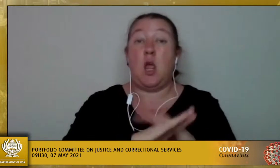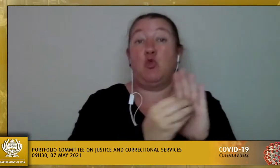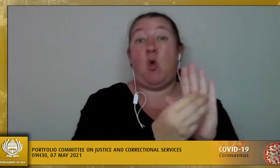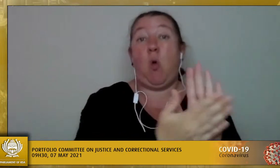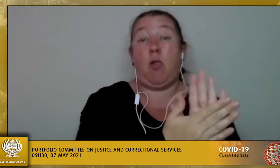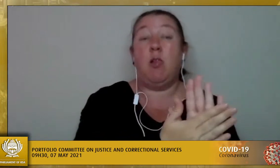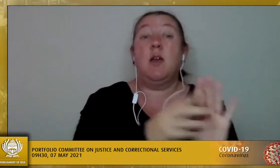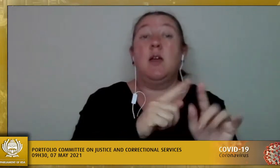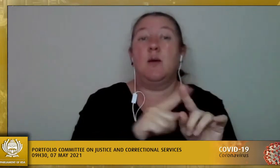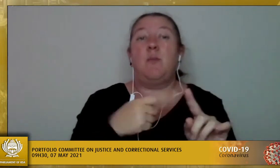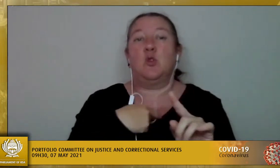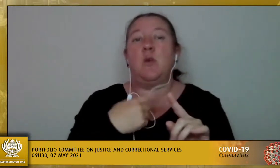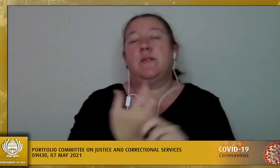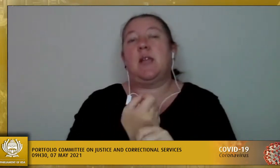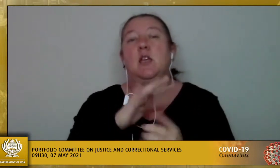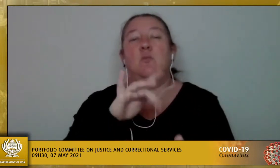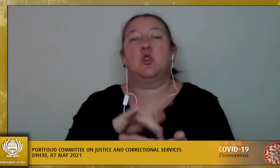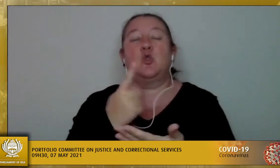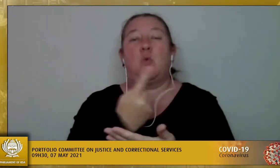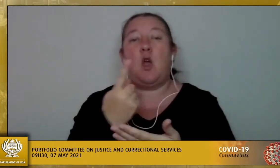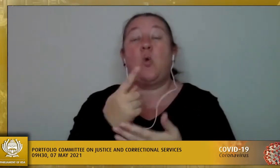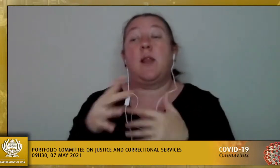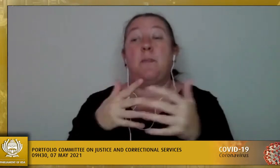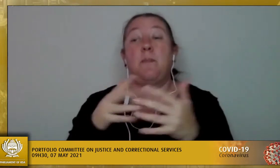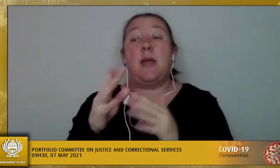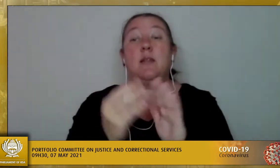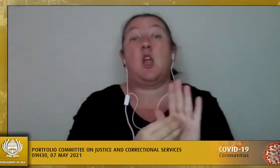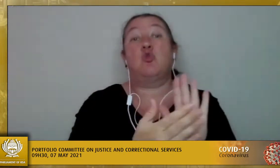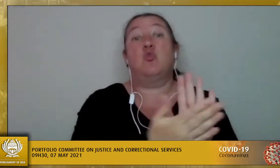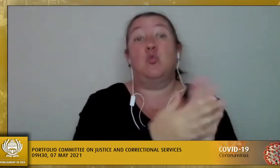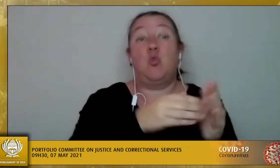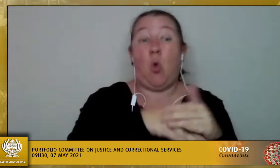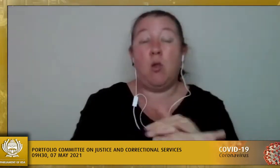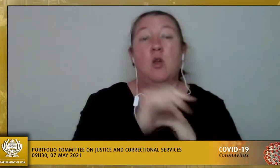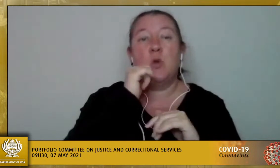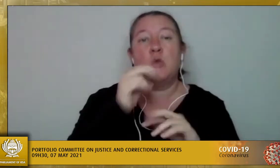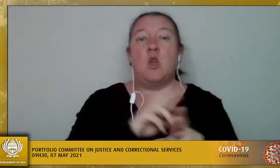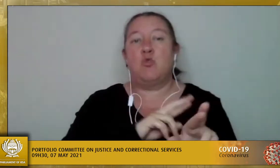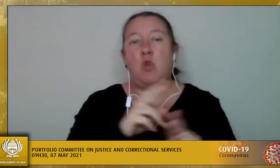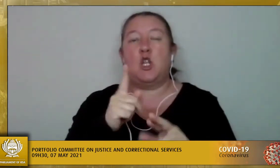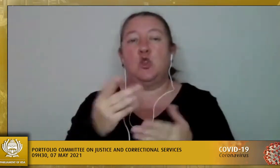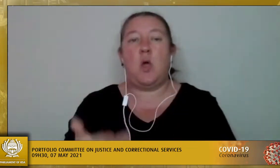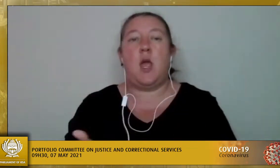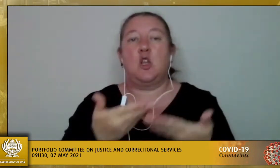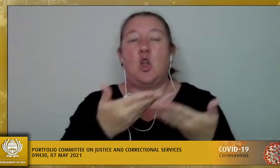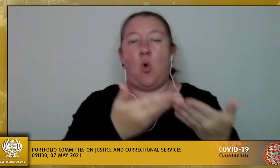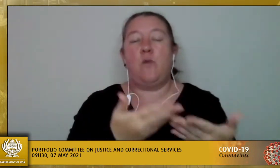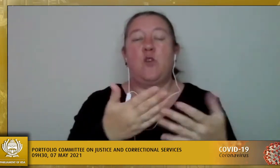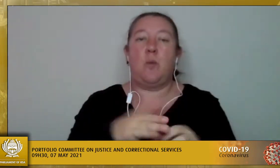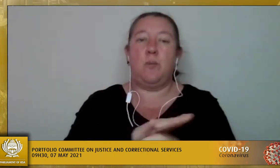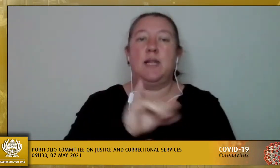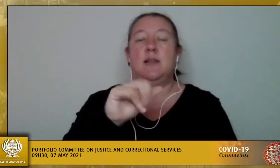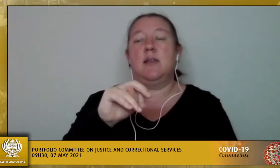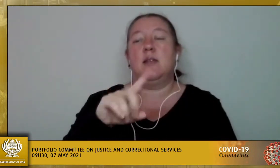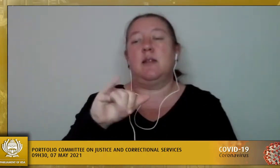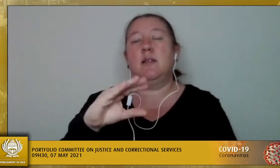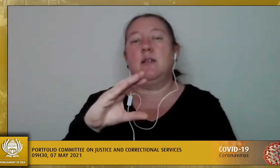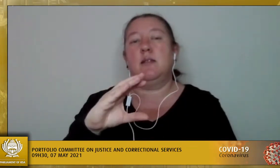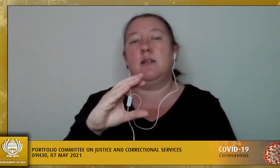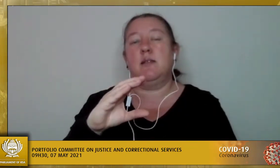we have taken a position that we will only enroll a matter when we are ready to hand over a complete indictment and a complete